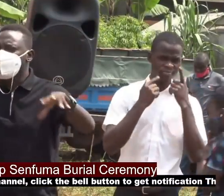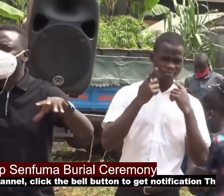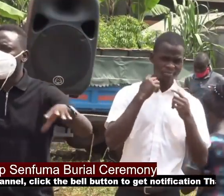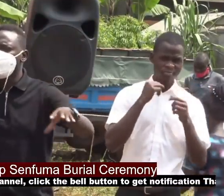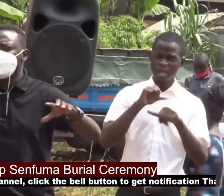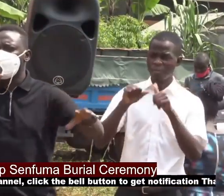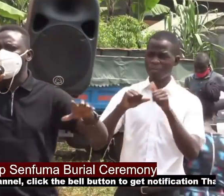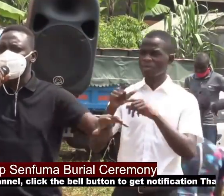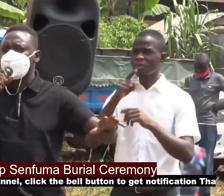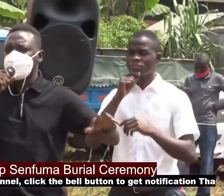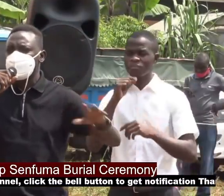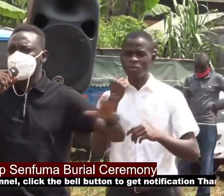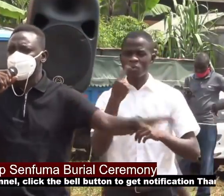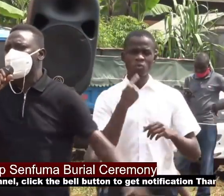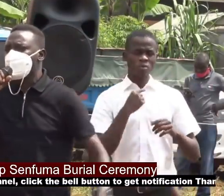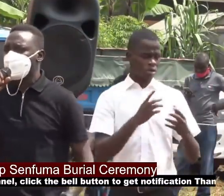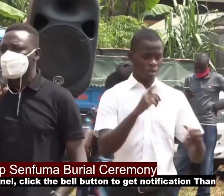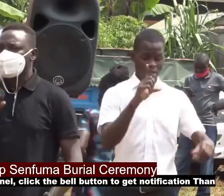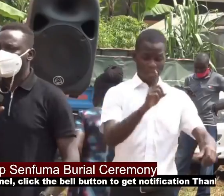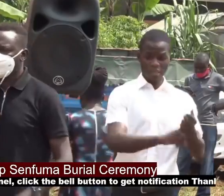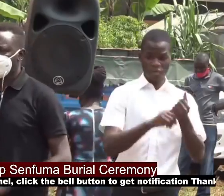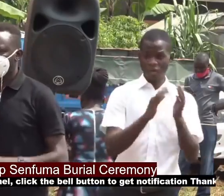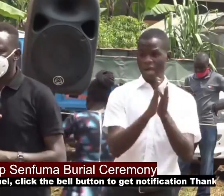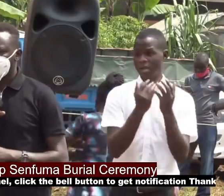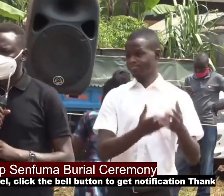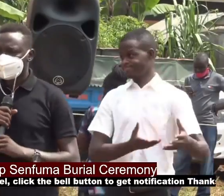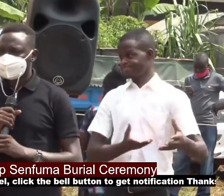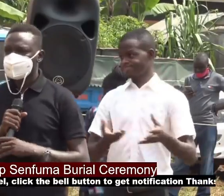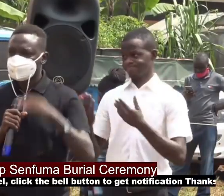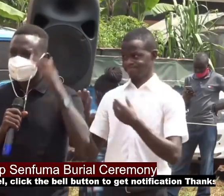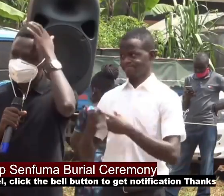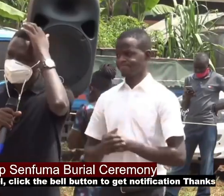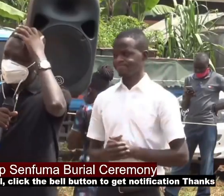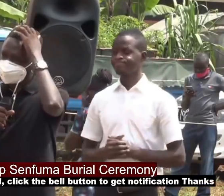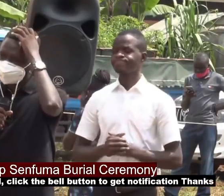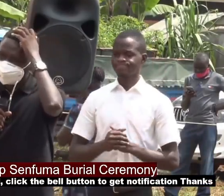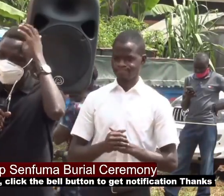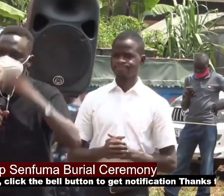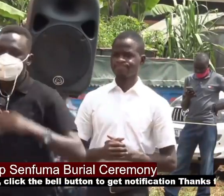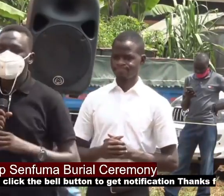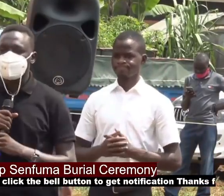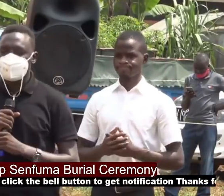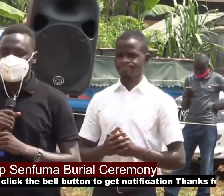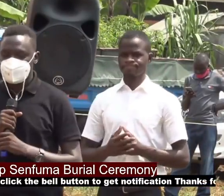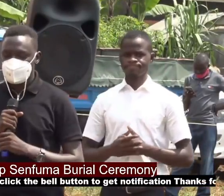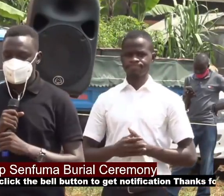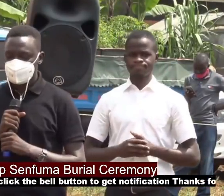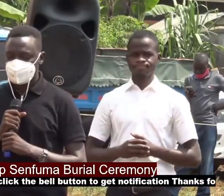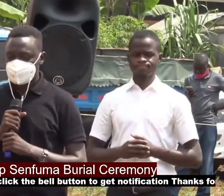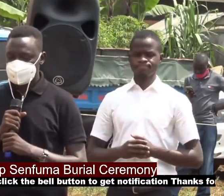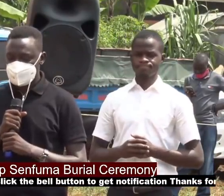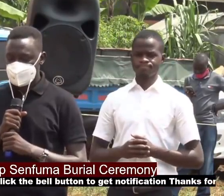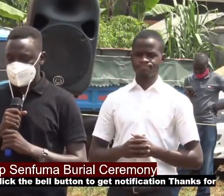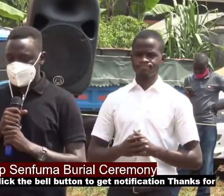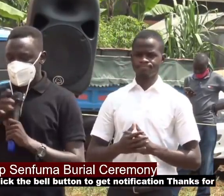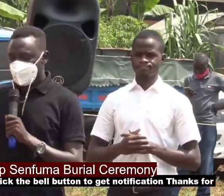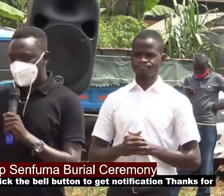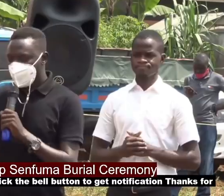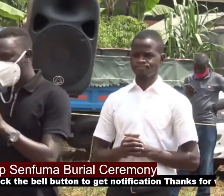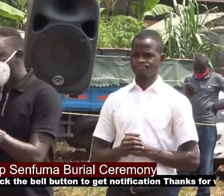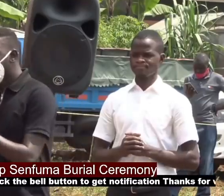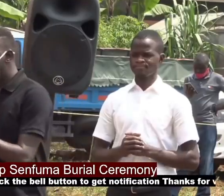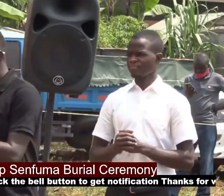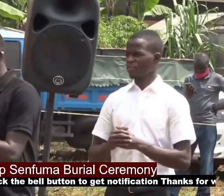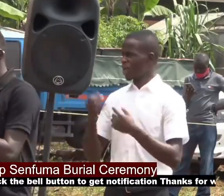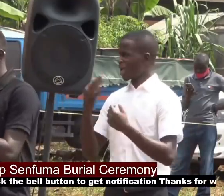obusajja obuddugavu ne bukukima ne bukutwala. You start crying out and weeping, and then black men come for you and they take you.